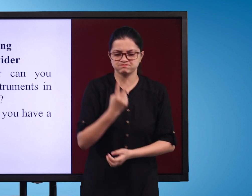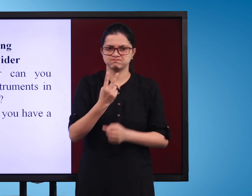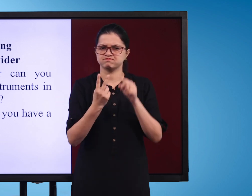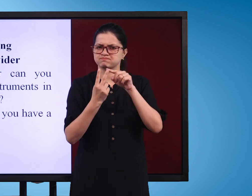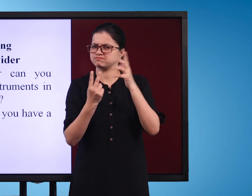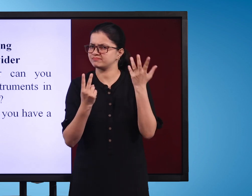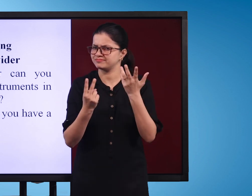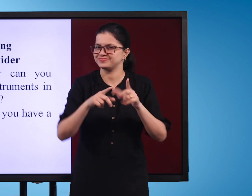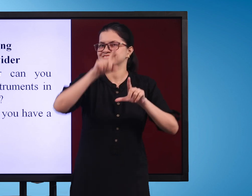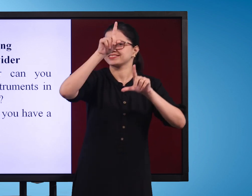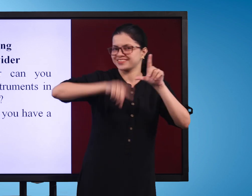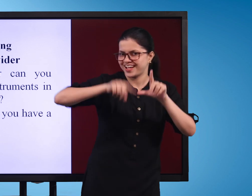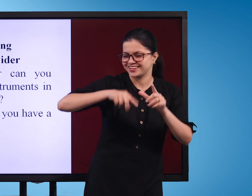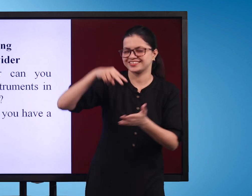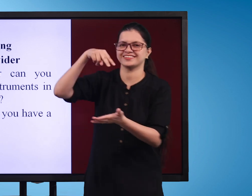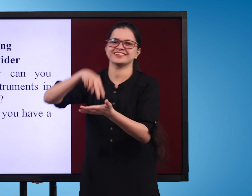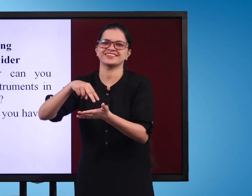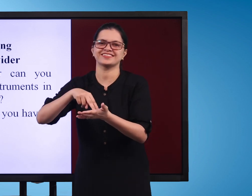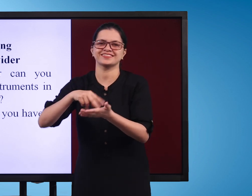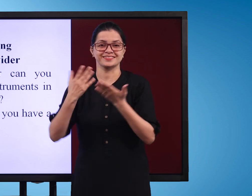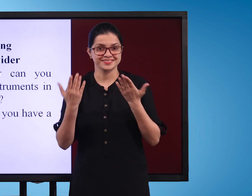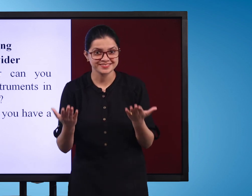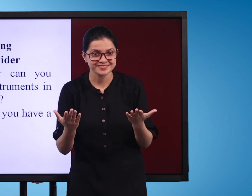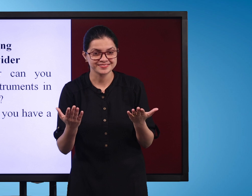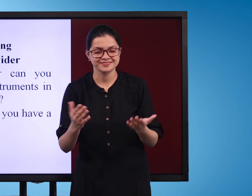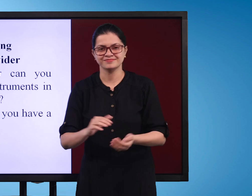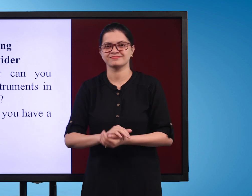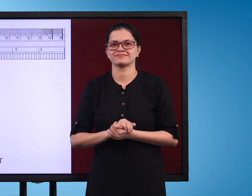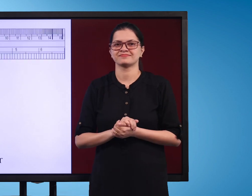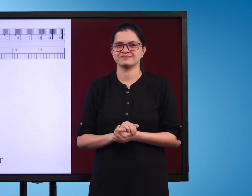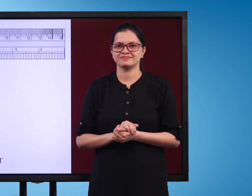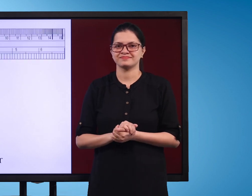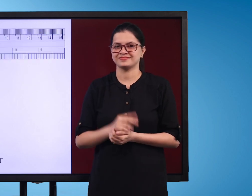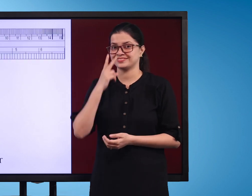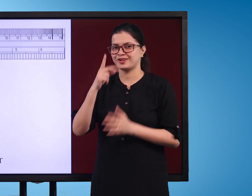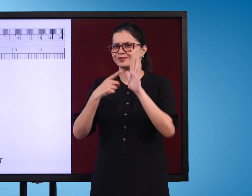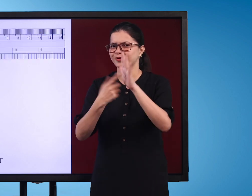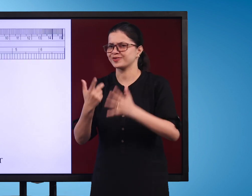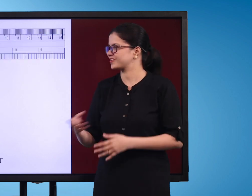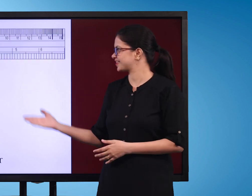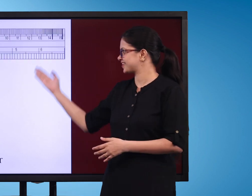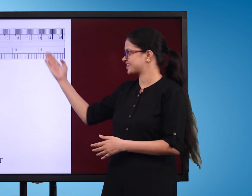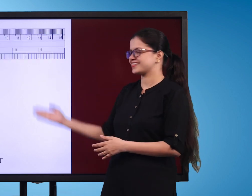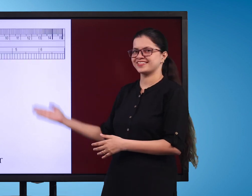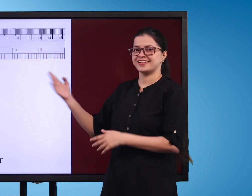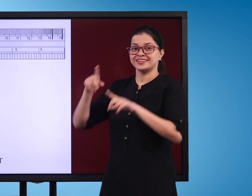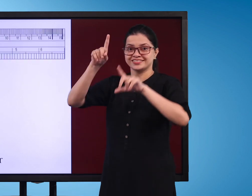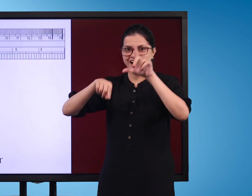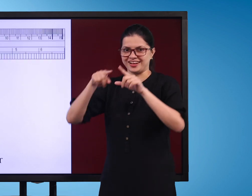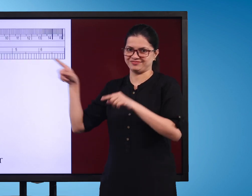Among other things, you have a ruler and a divider. We have the pictures of ruler and